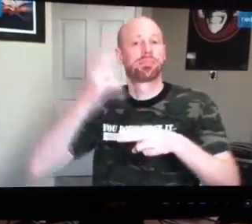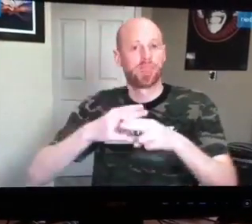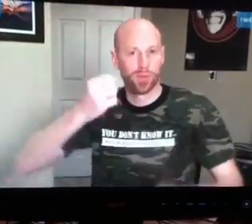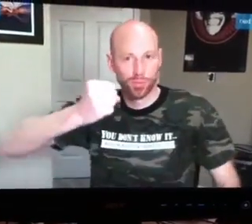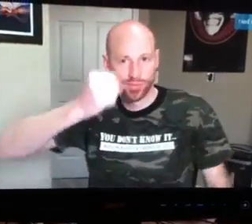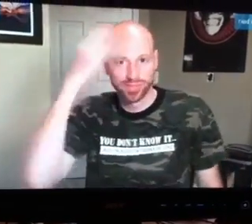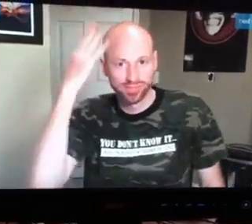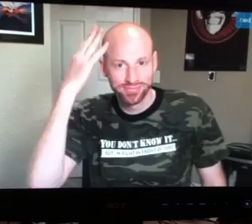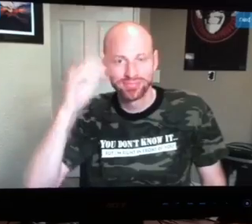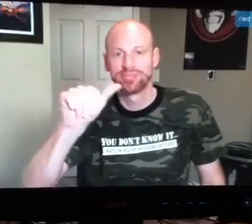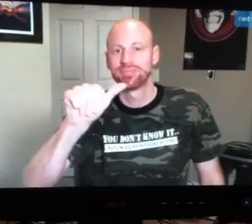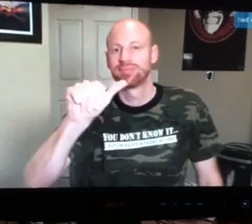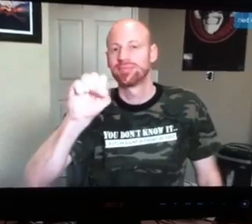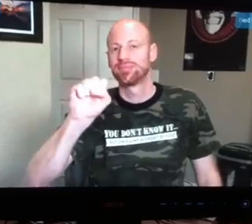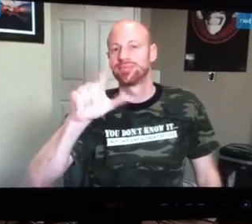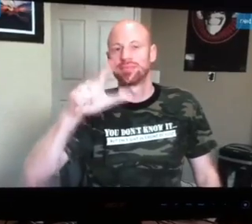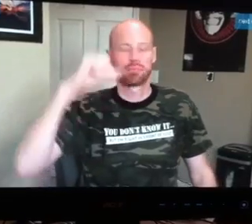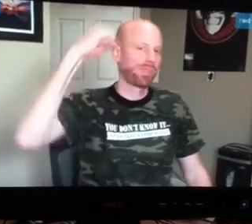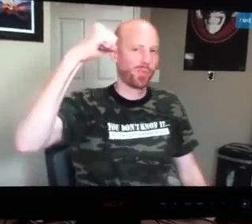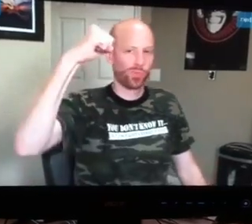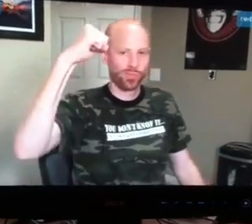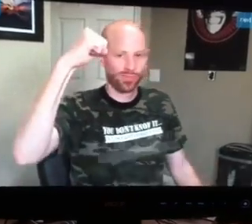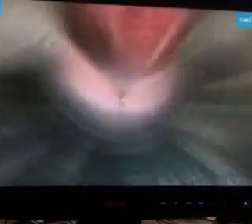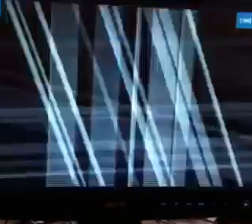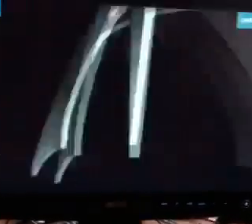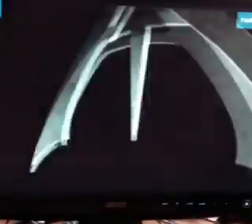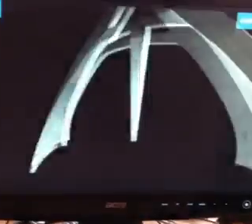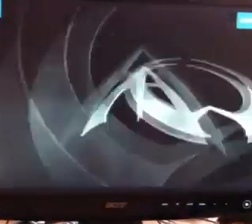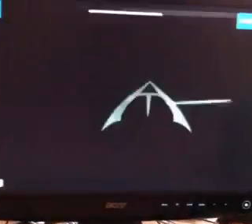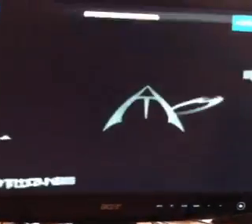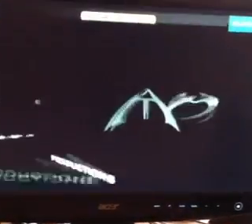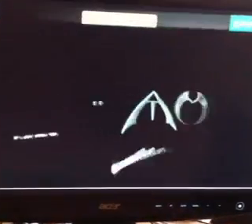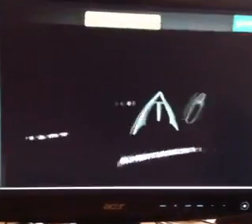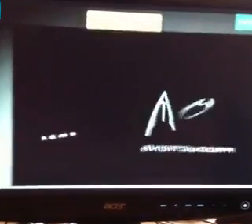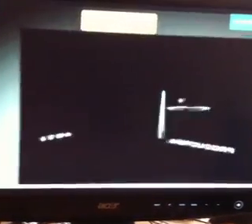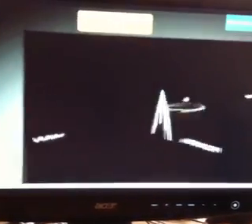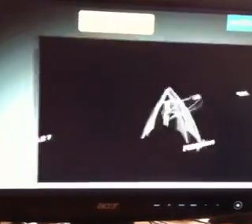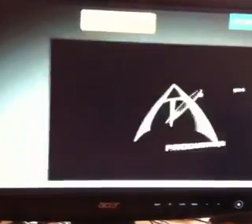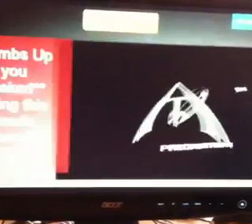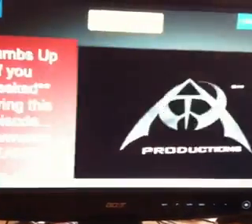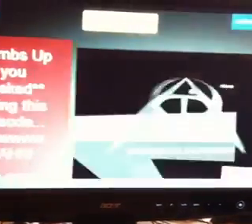And it's always a pleasure.